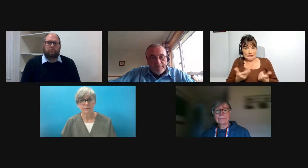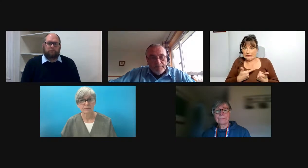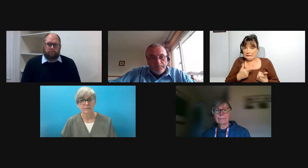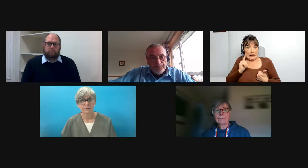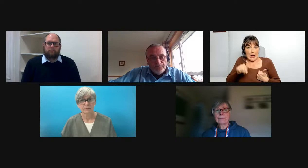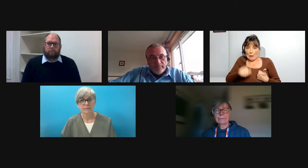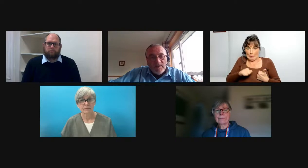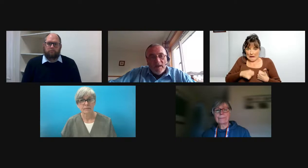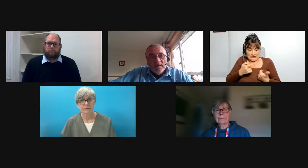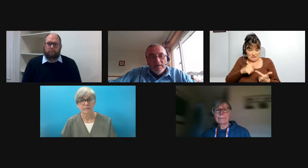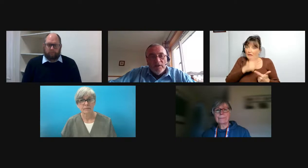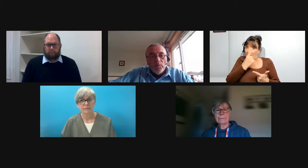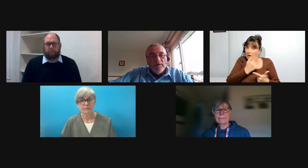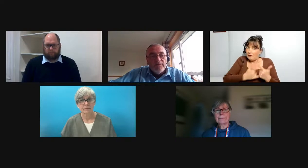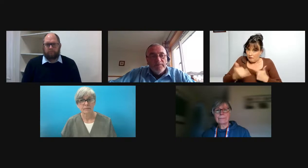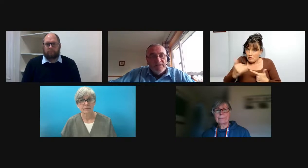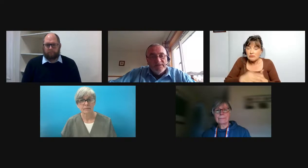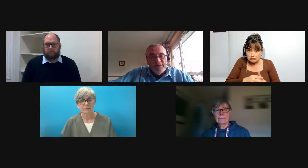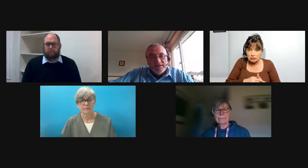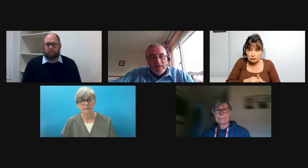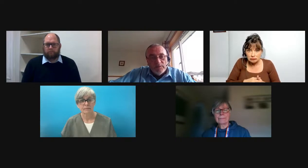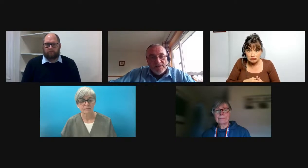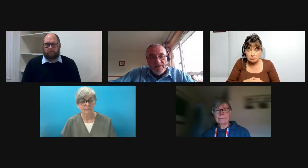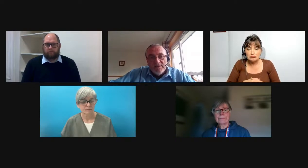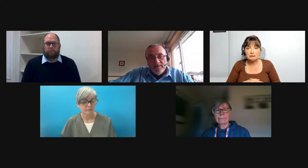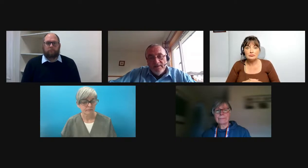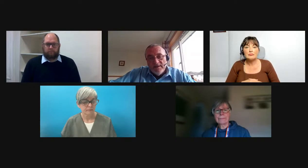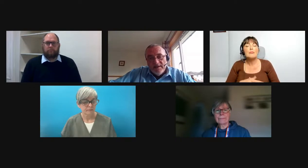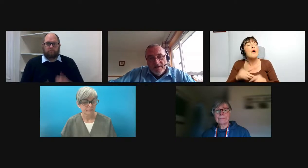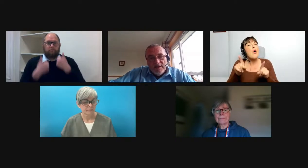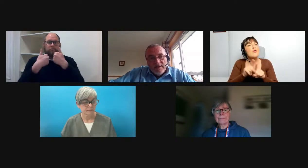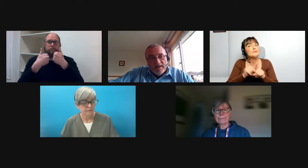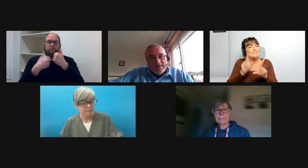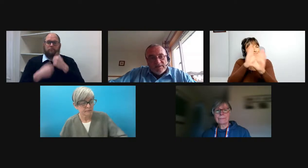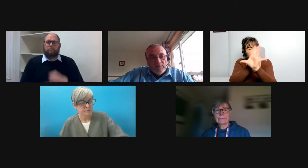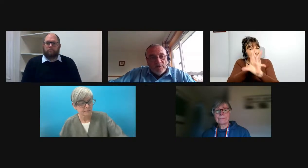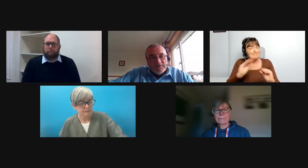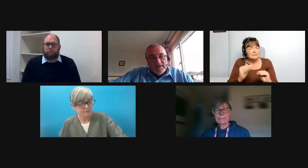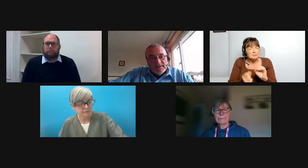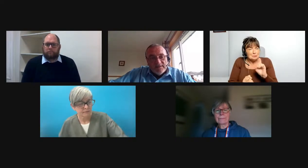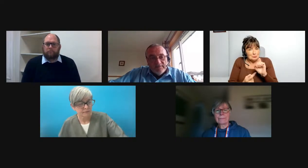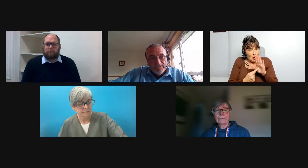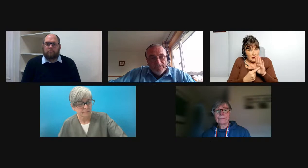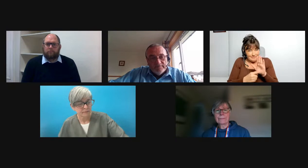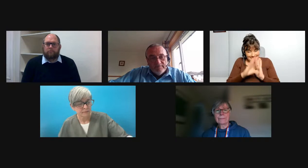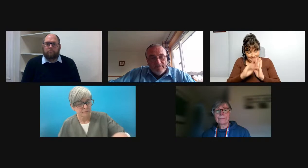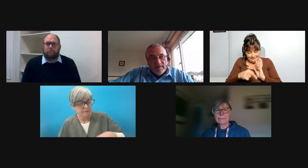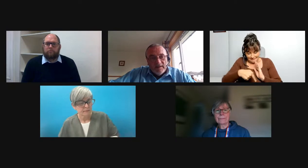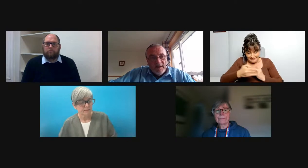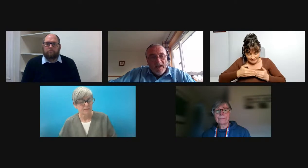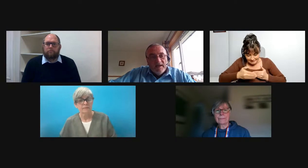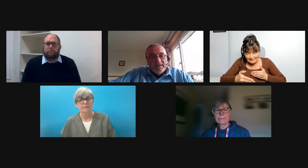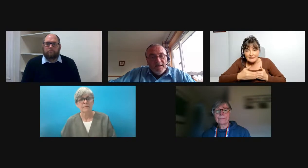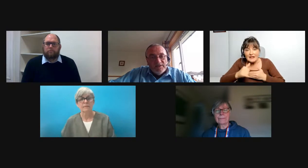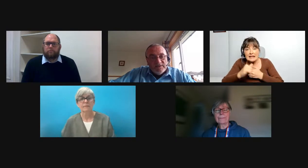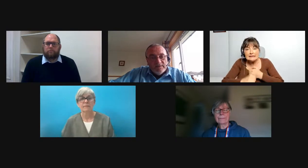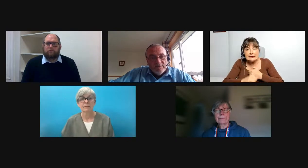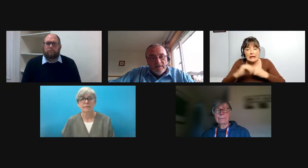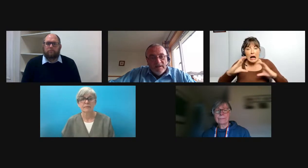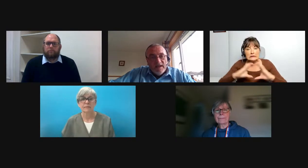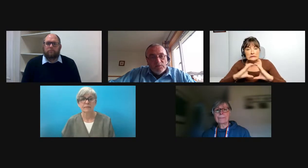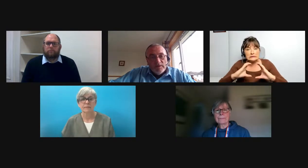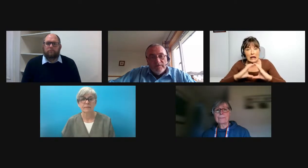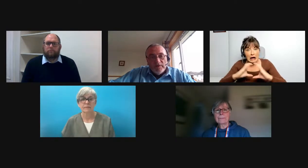open. Now, one of the messages that I would say is it's coming up to Easter, and